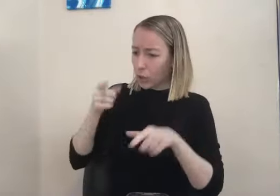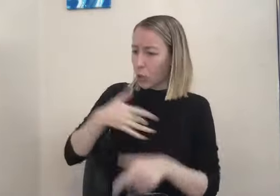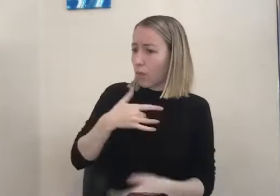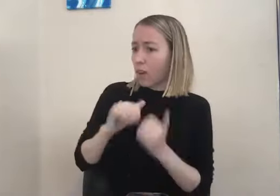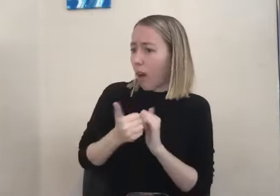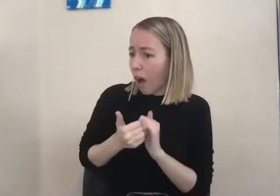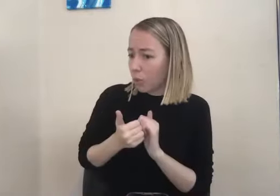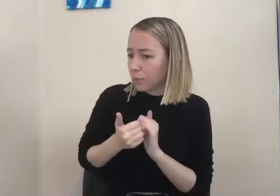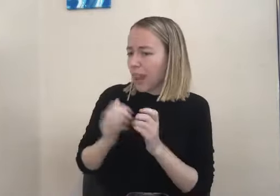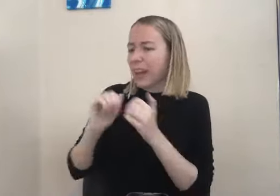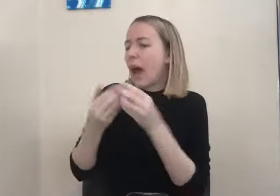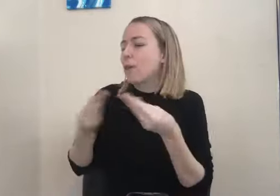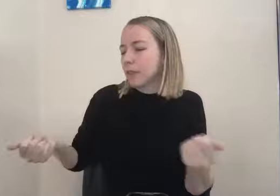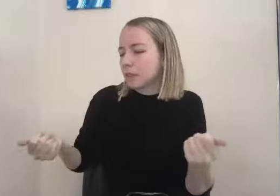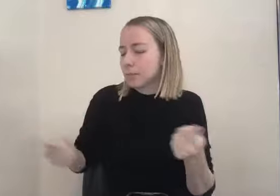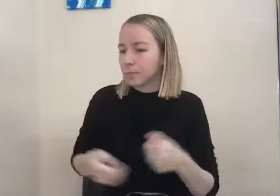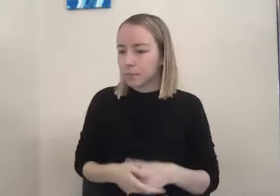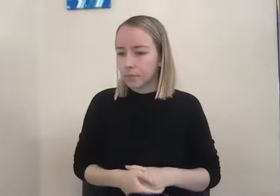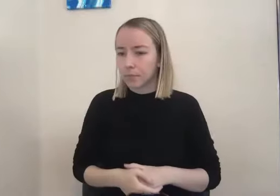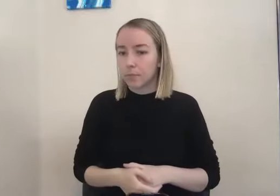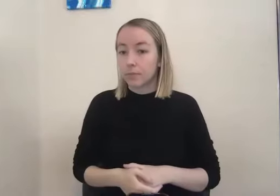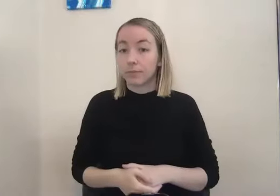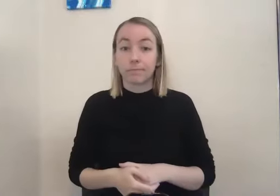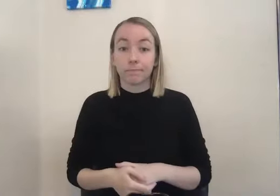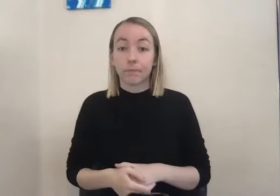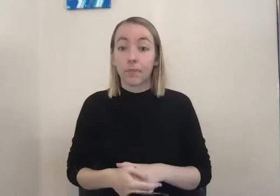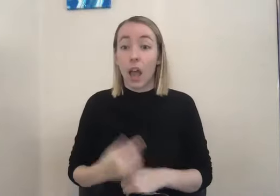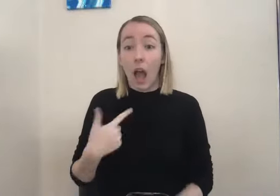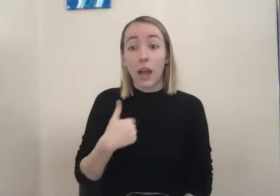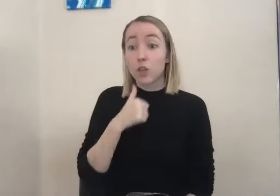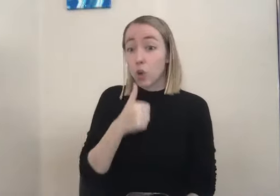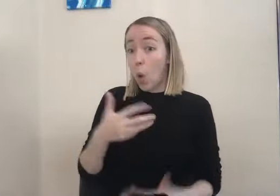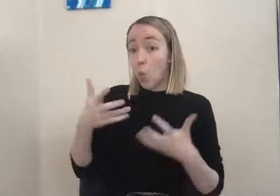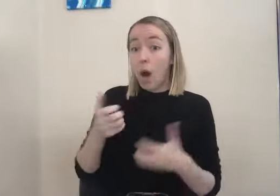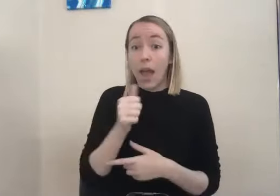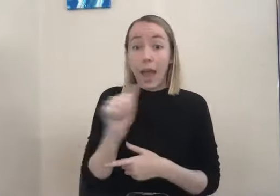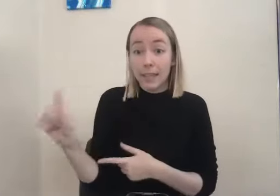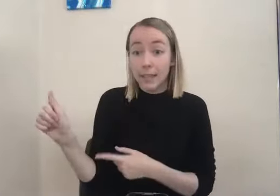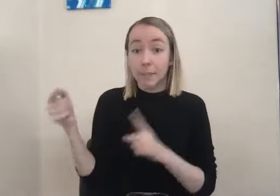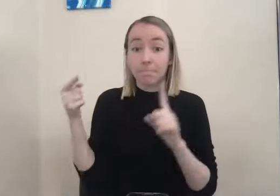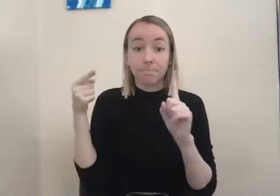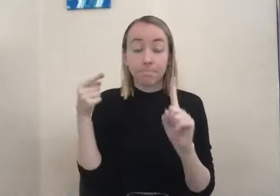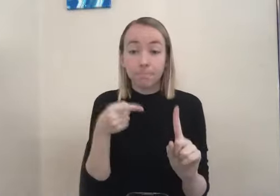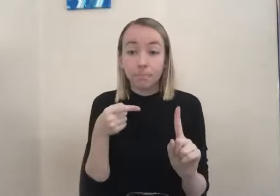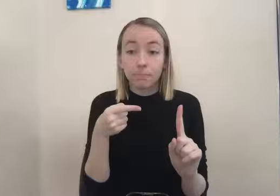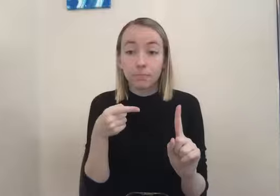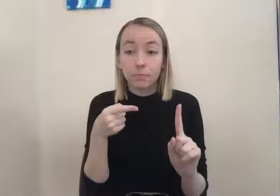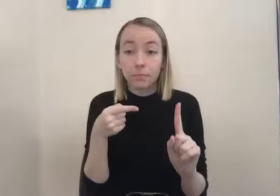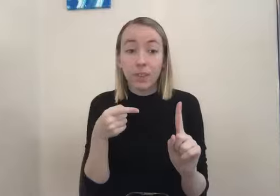Compassion, nope, couldn't spell it. My sponsor used to get me, I share this all the time as well. She used to phone me up and she'd say, now,